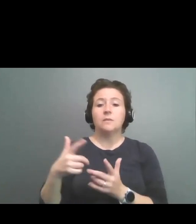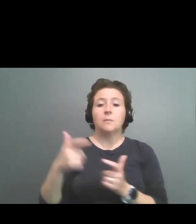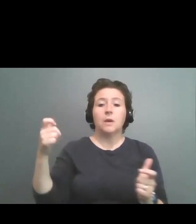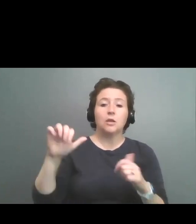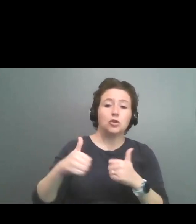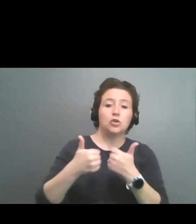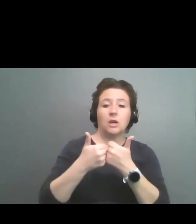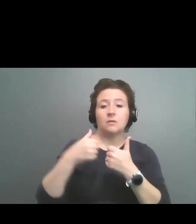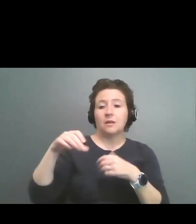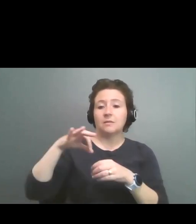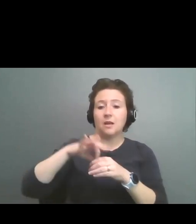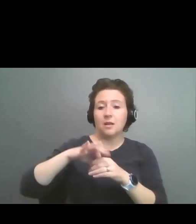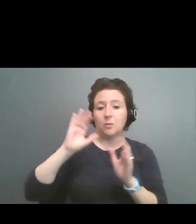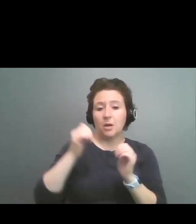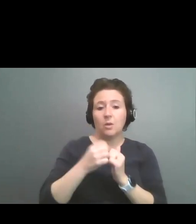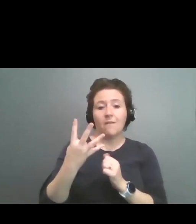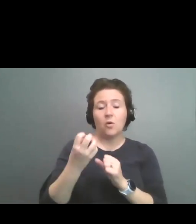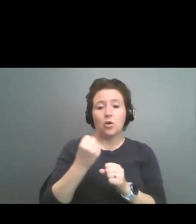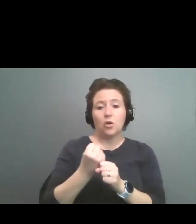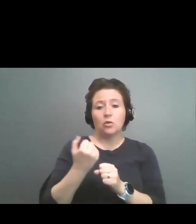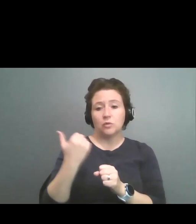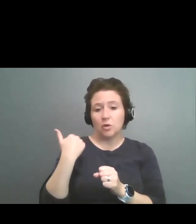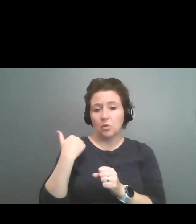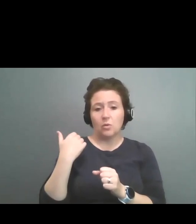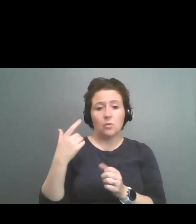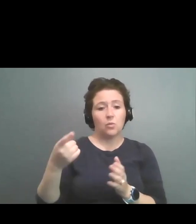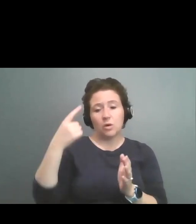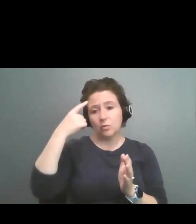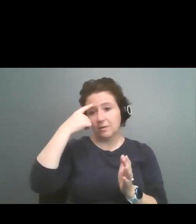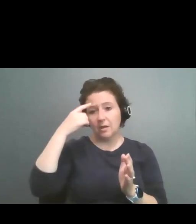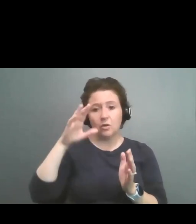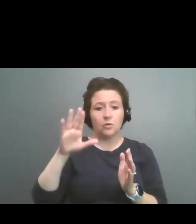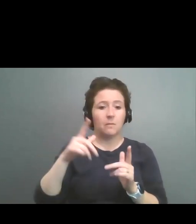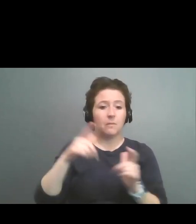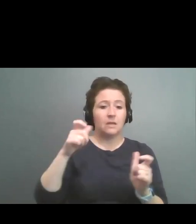election compared to 4 years ago? So if you want to summarize what you see as some of the biggest issues.